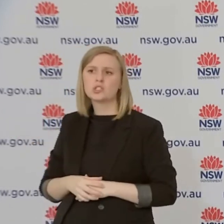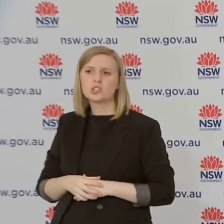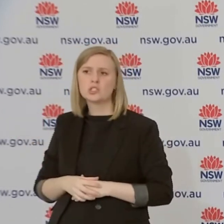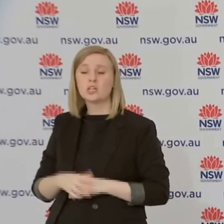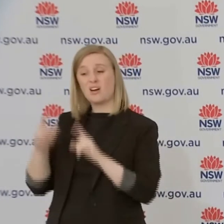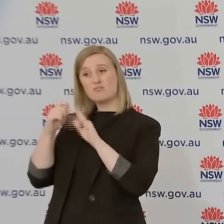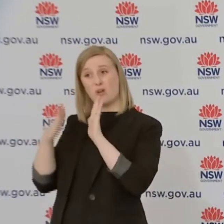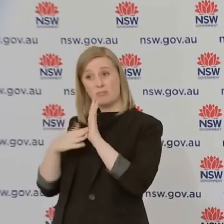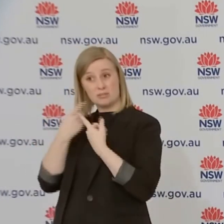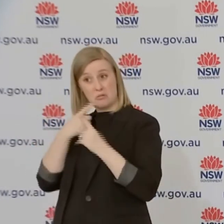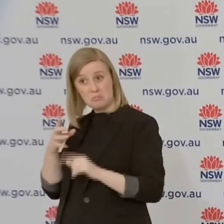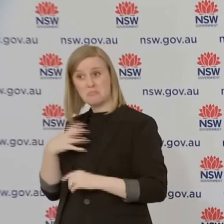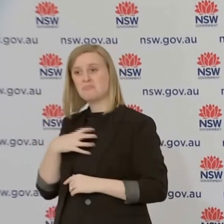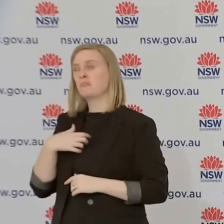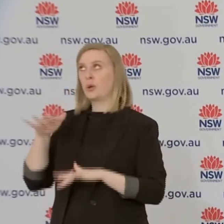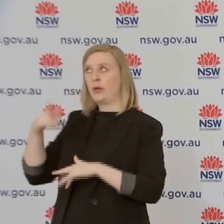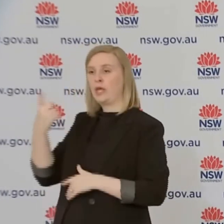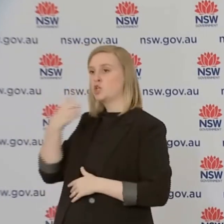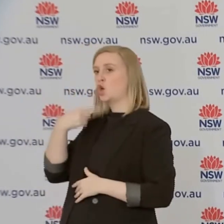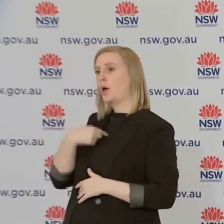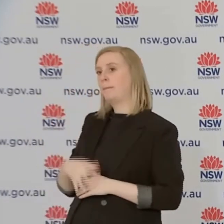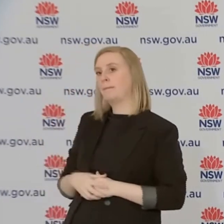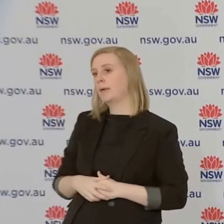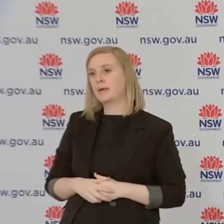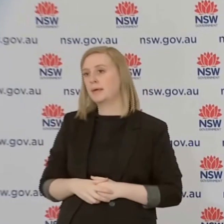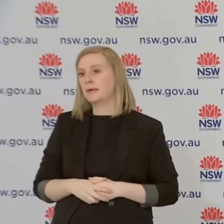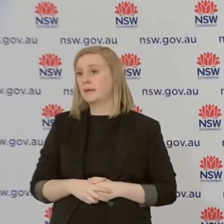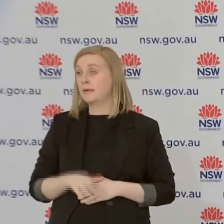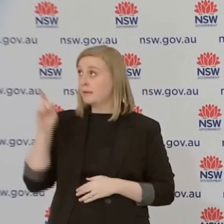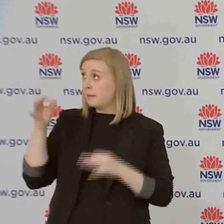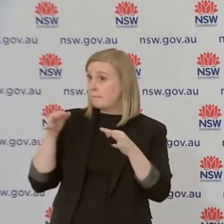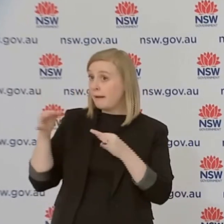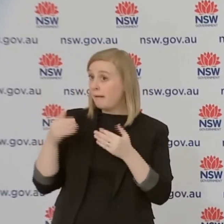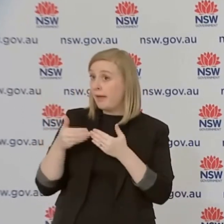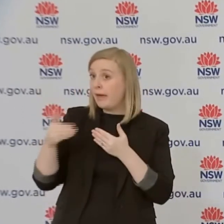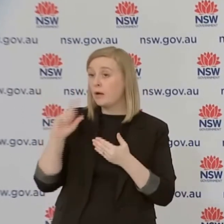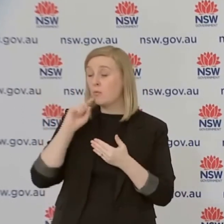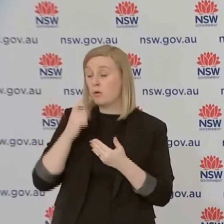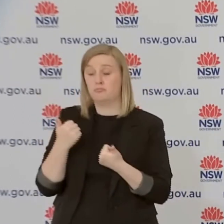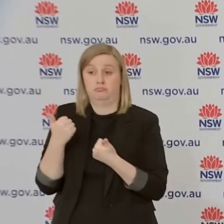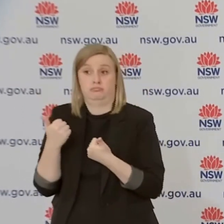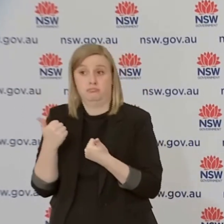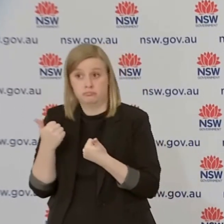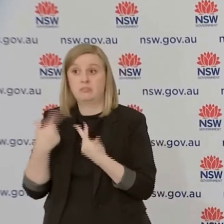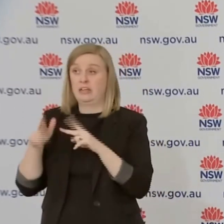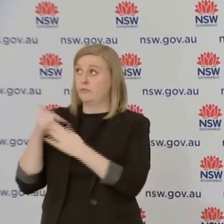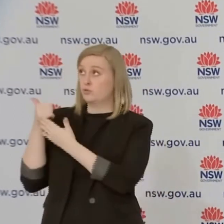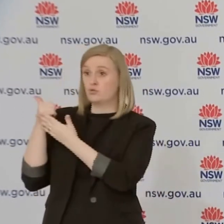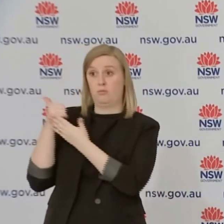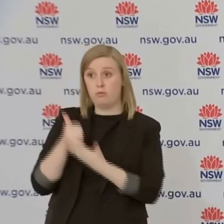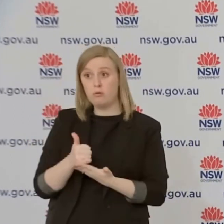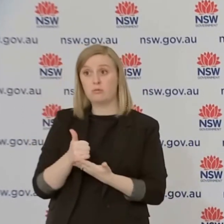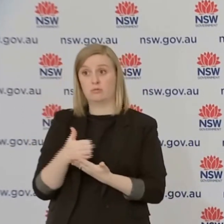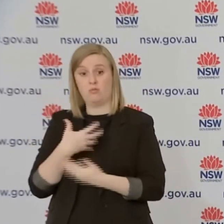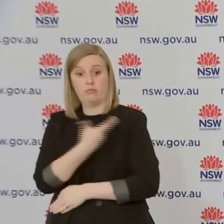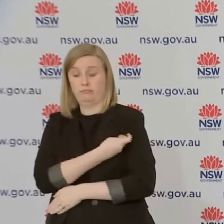us in due course. But I welcome any work that they might be doing in terms of backing in what the state government is doing. Earlier